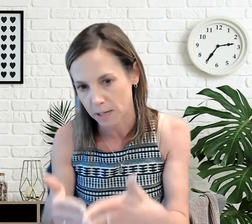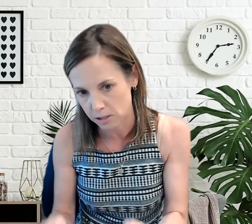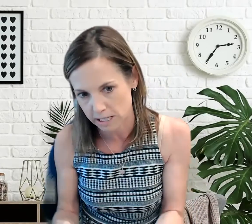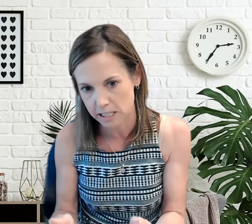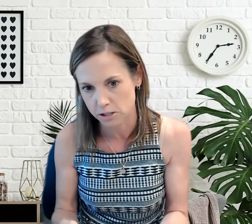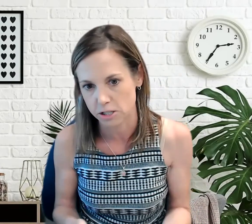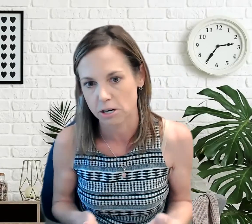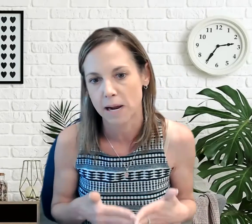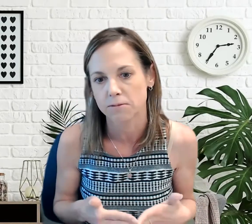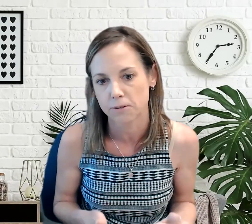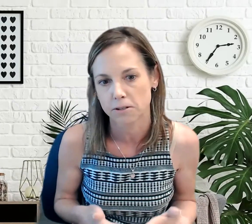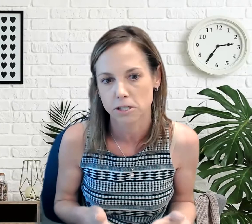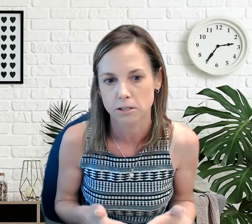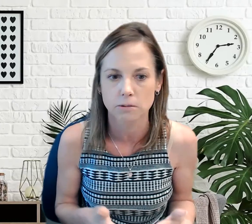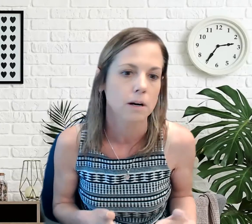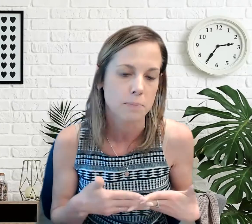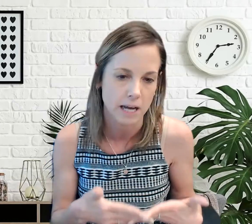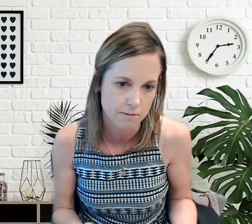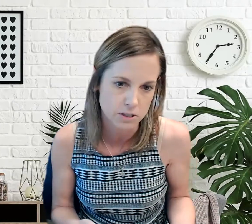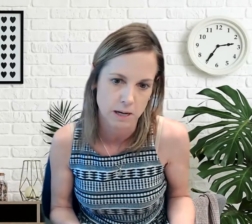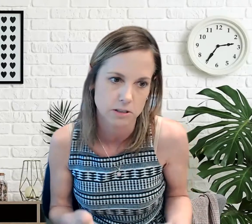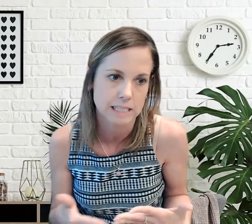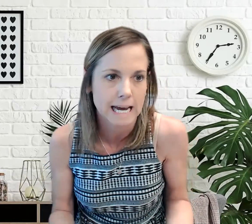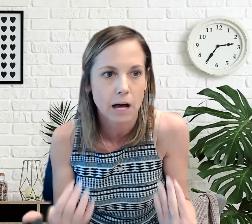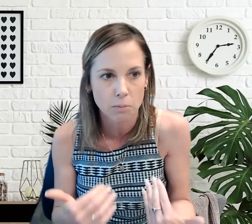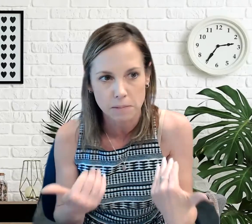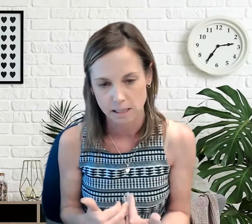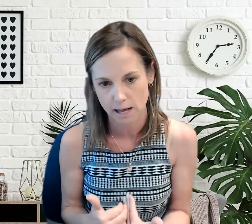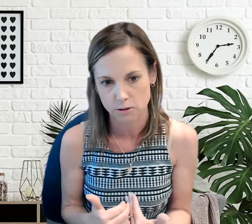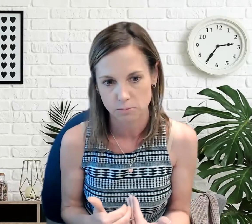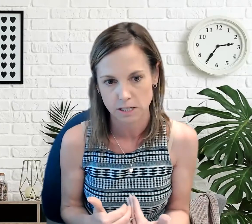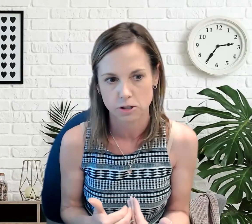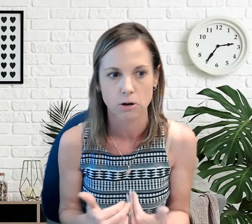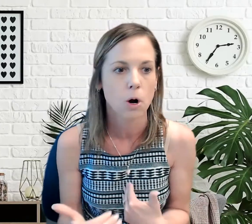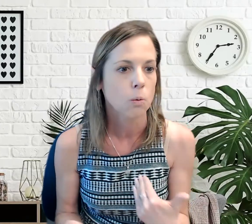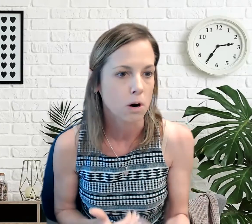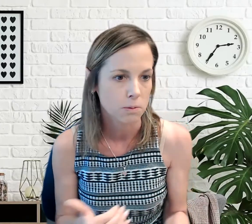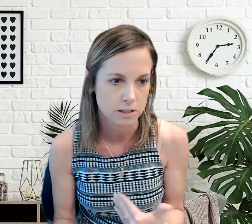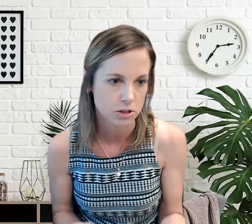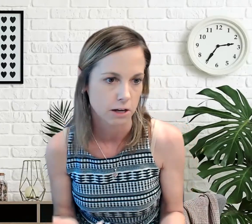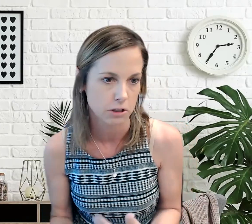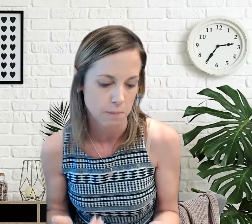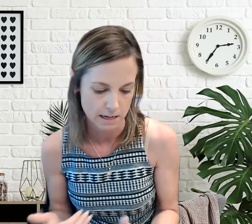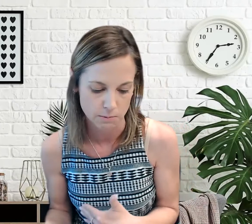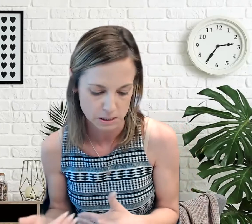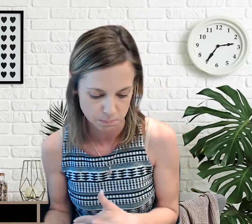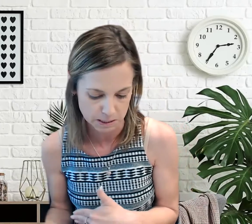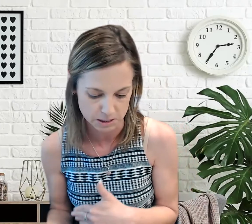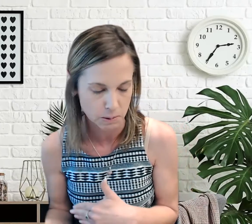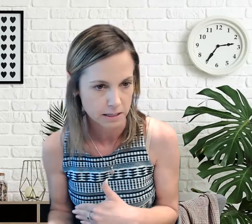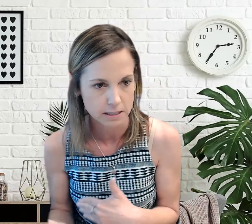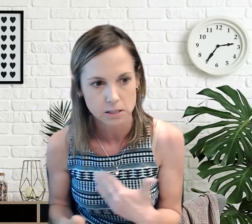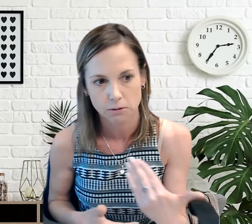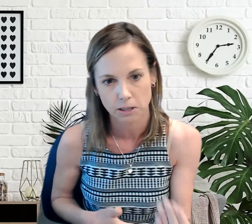a special ed teacher, I might refer to a behavior specialist to help me as a classroom teacher work with this child who might not